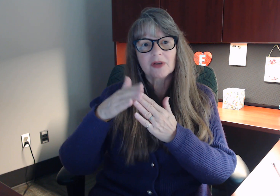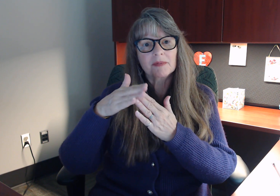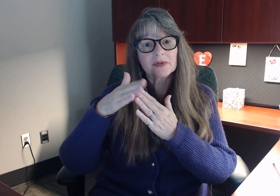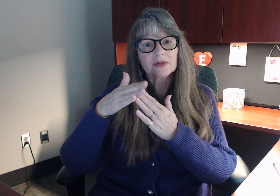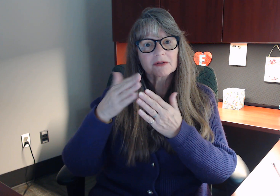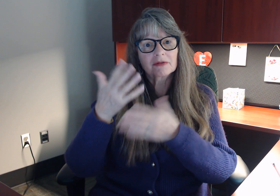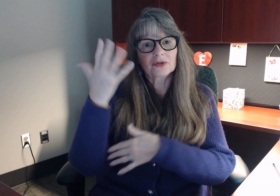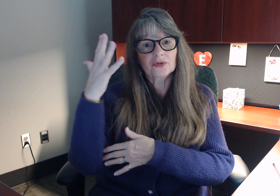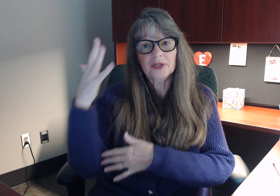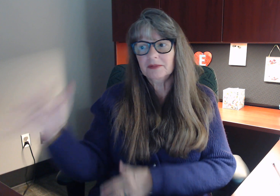of the tree.